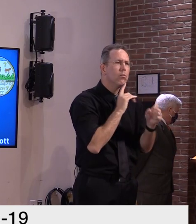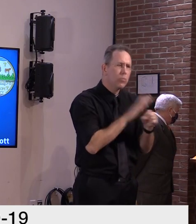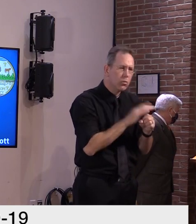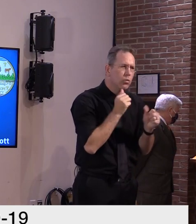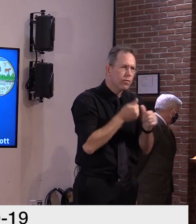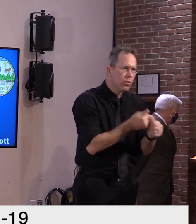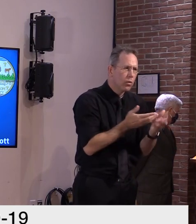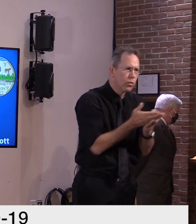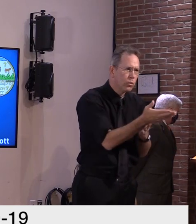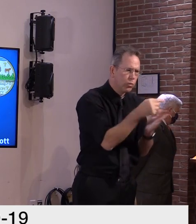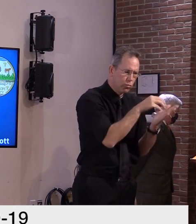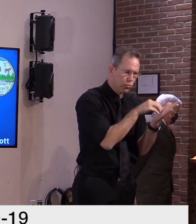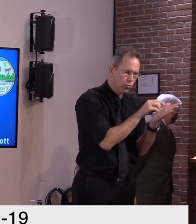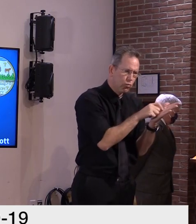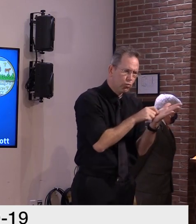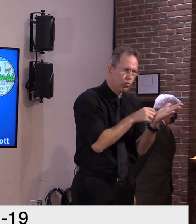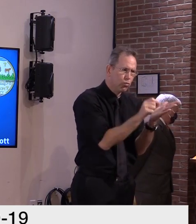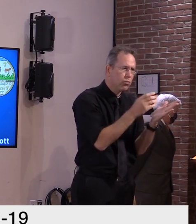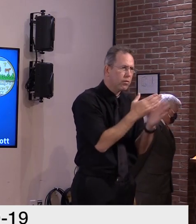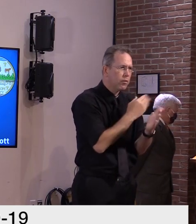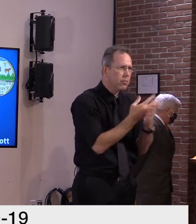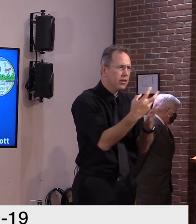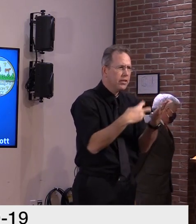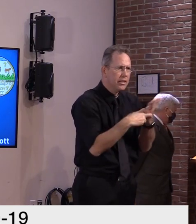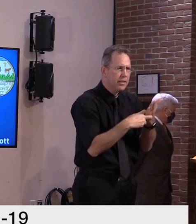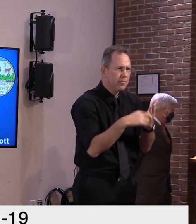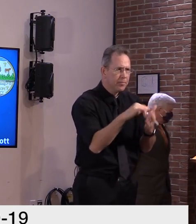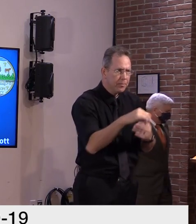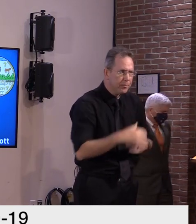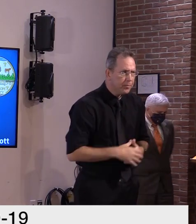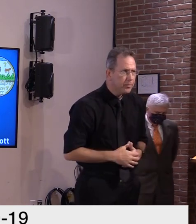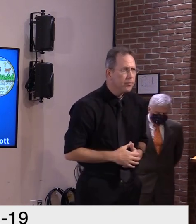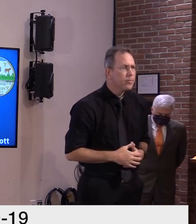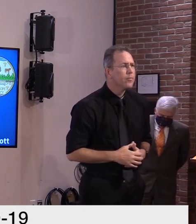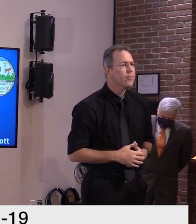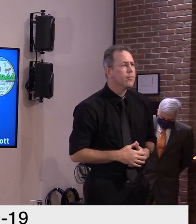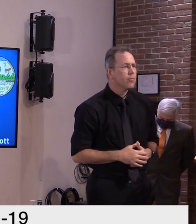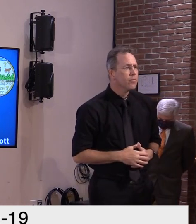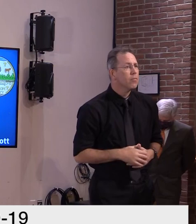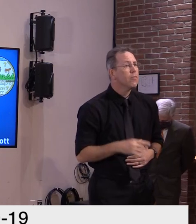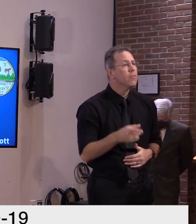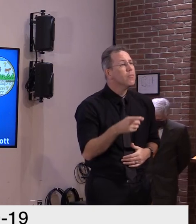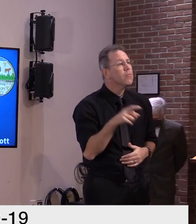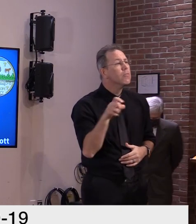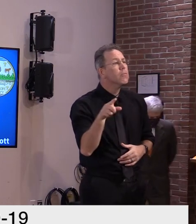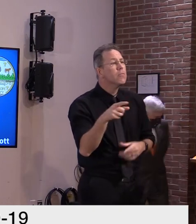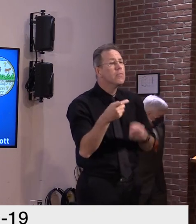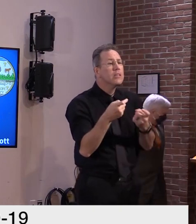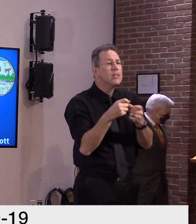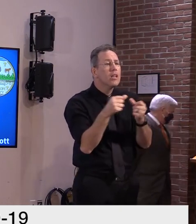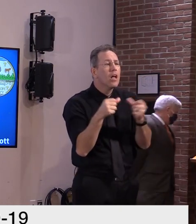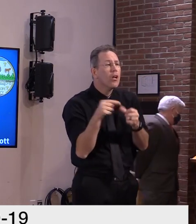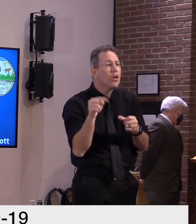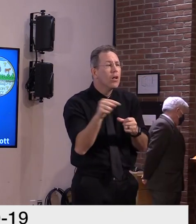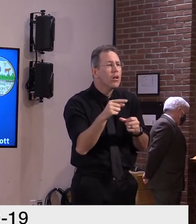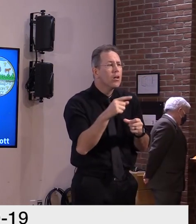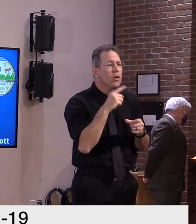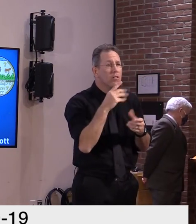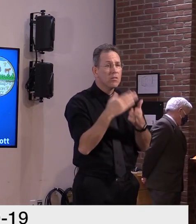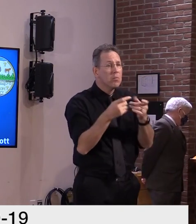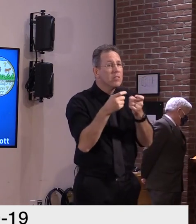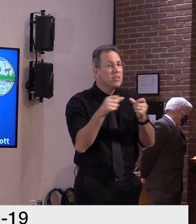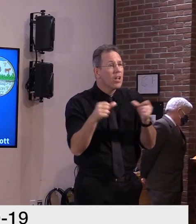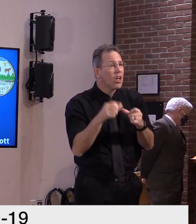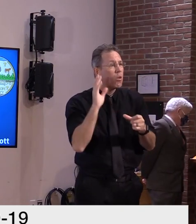that, we're asking ski areas to hold skiers accountable, so that if skiers don't do this, they have to be sent back, but